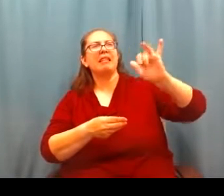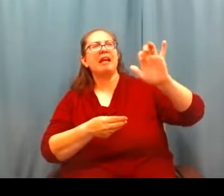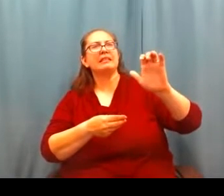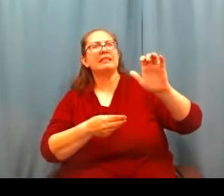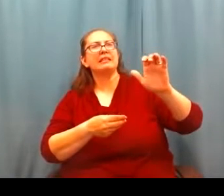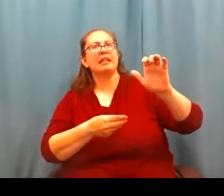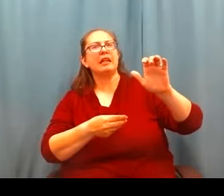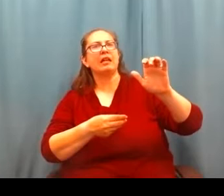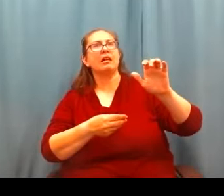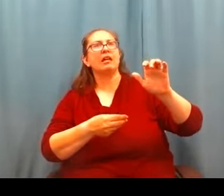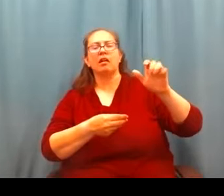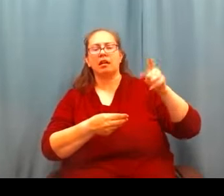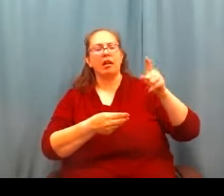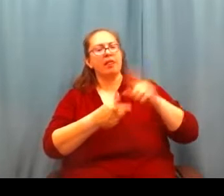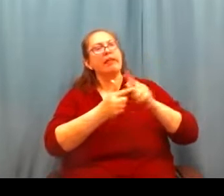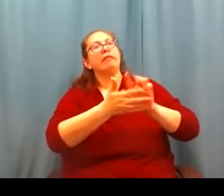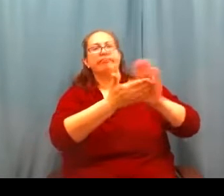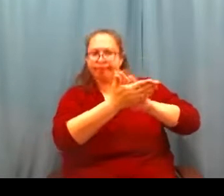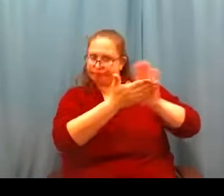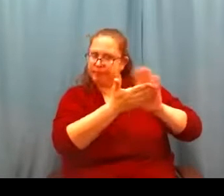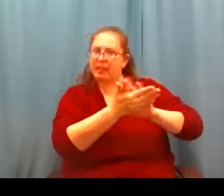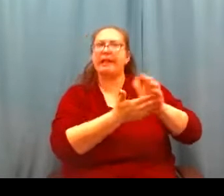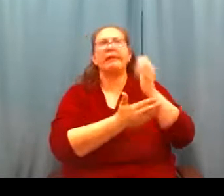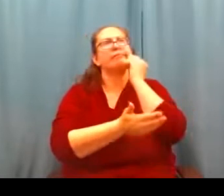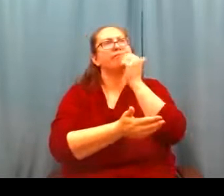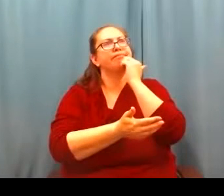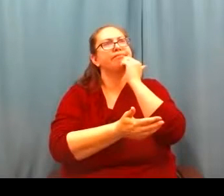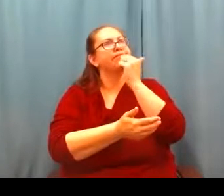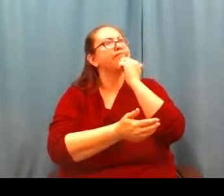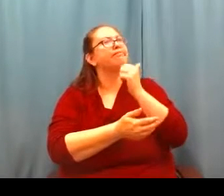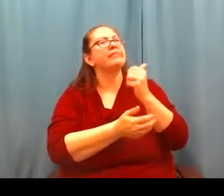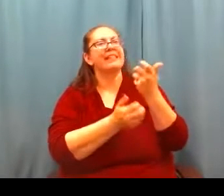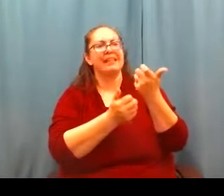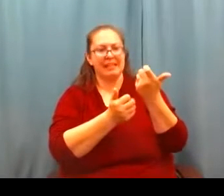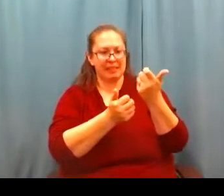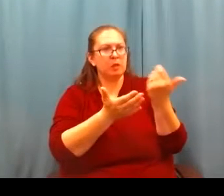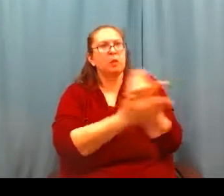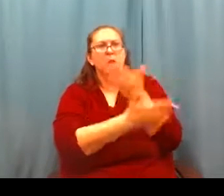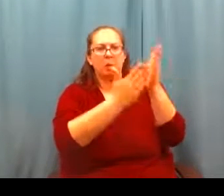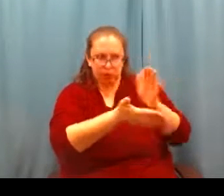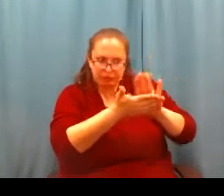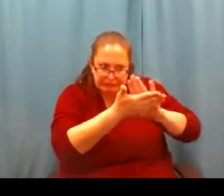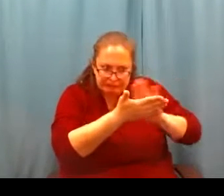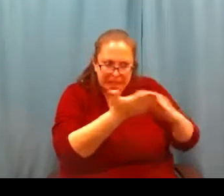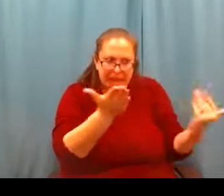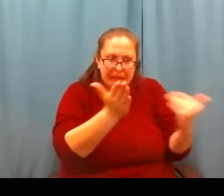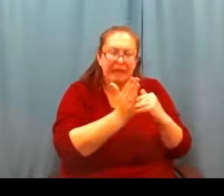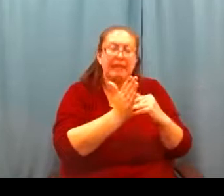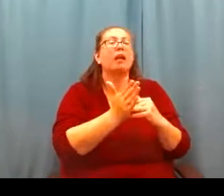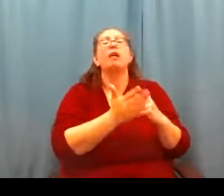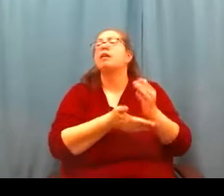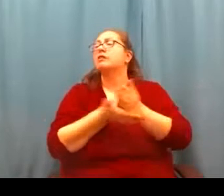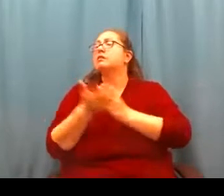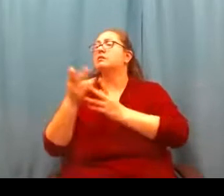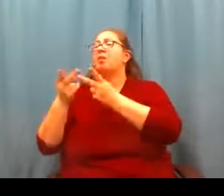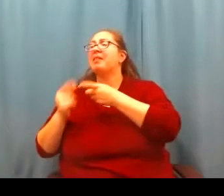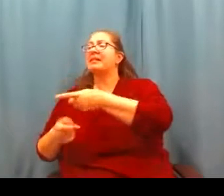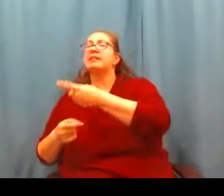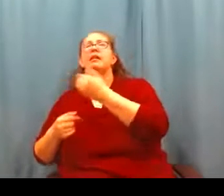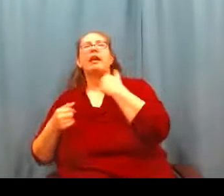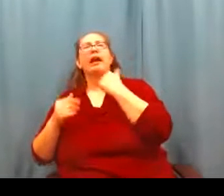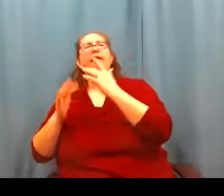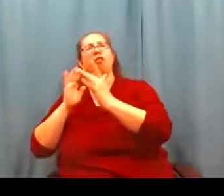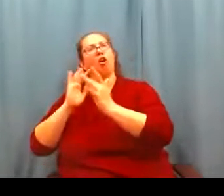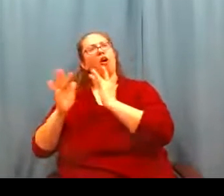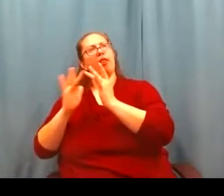say to people to look at the menu on their phone, because this is your own phone and you can look at the menu there.